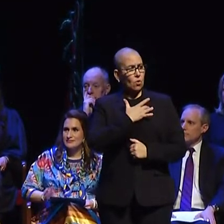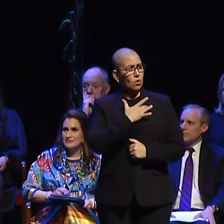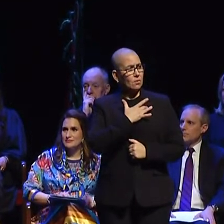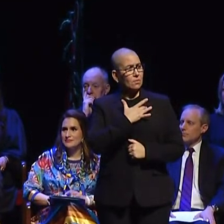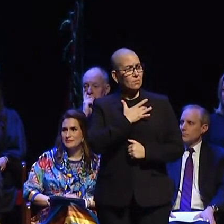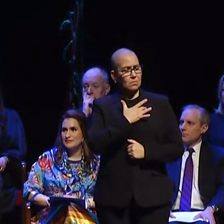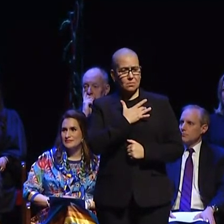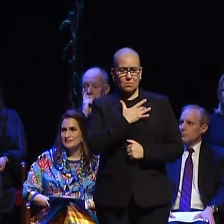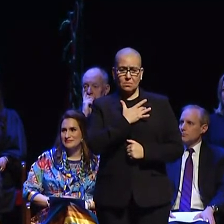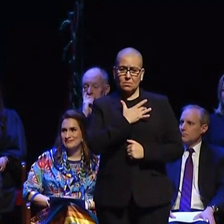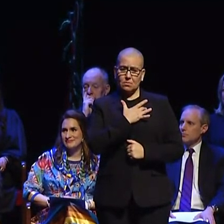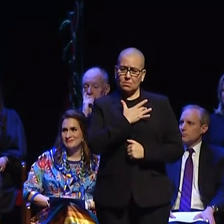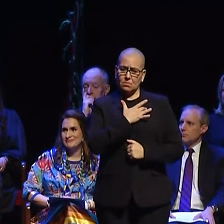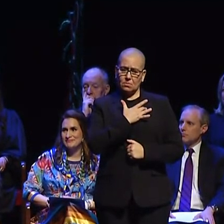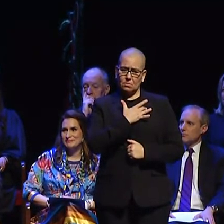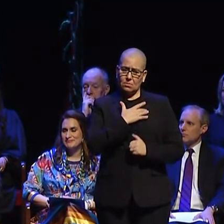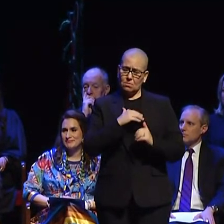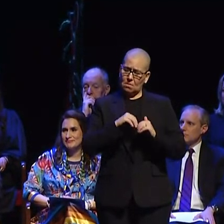How is your heart?